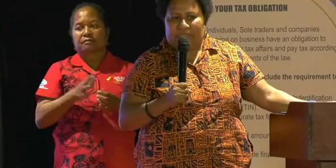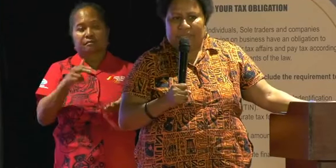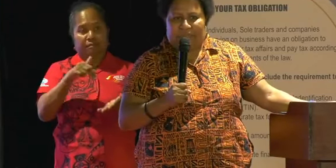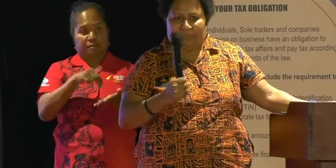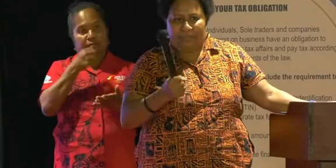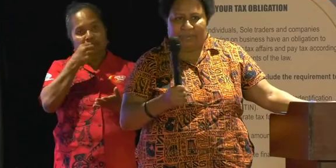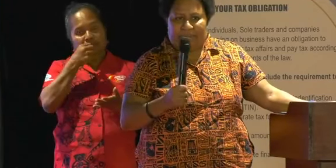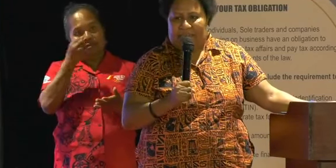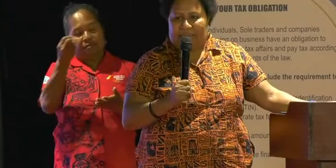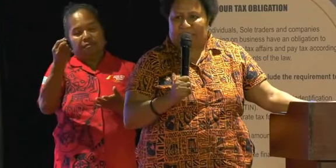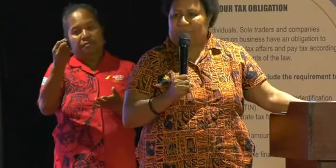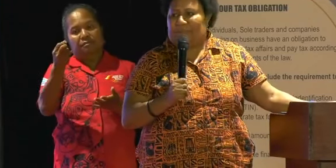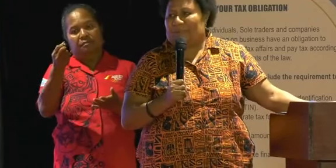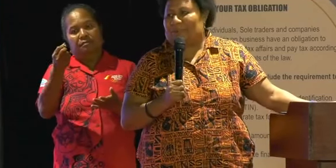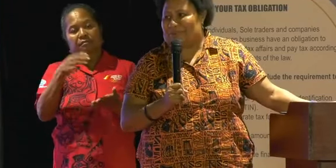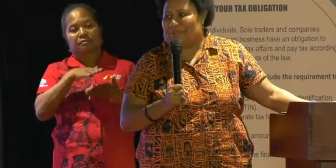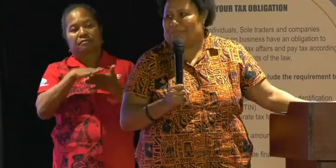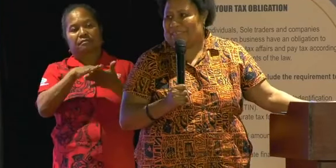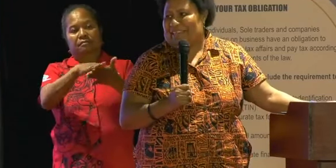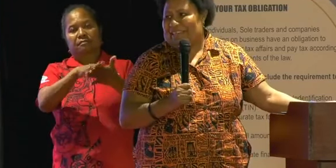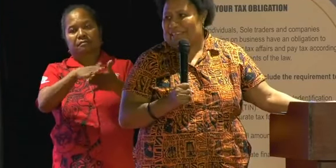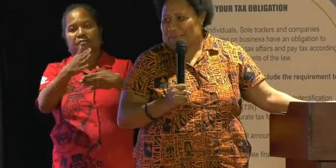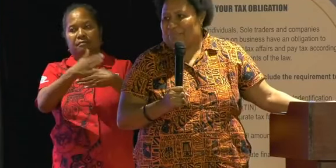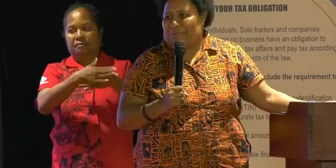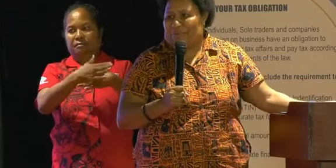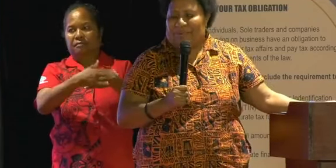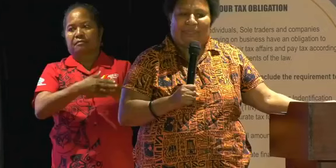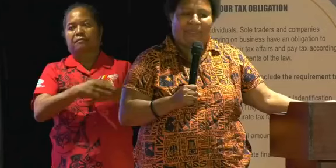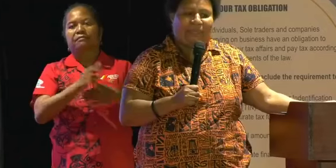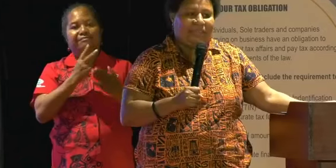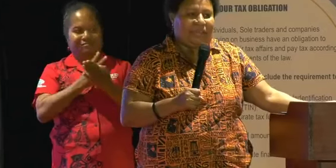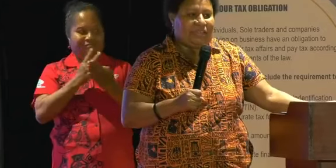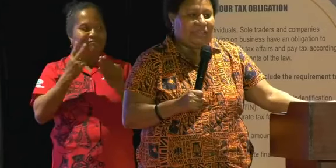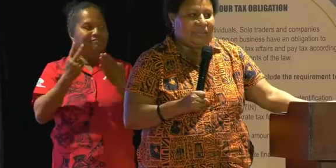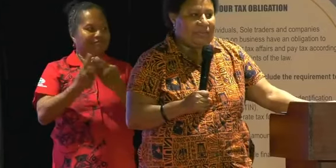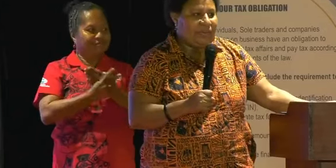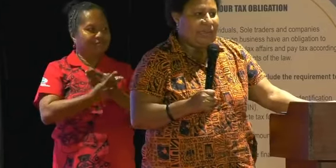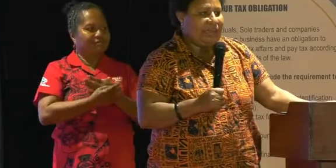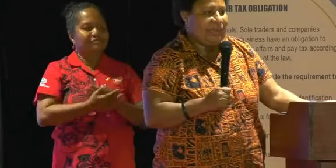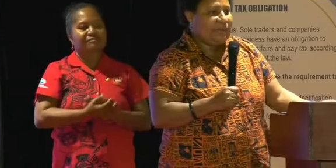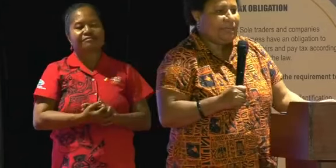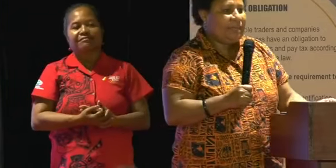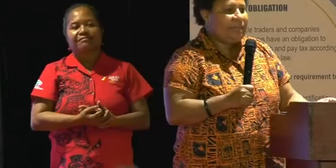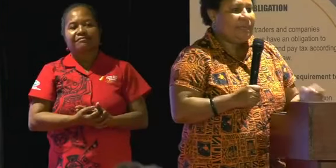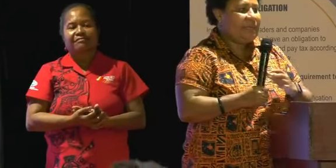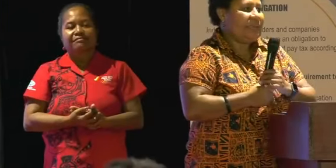now closing, you helping me lo closing program. So